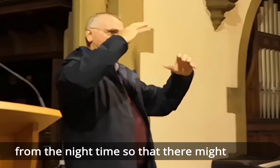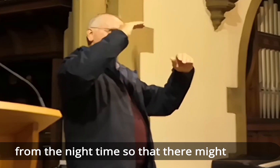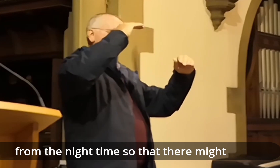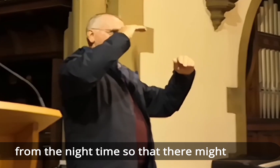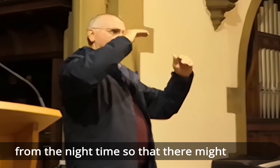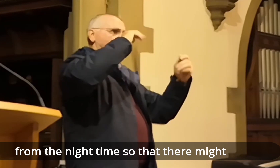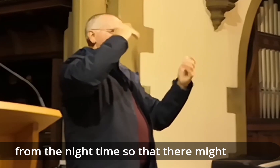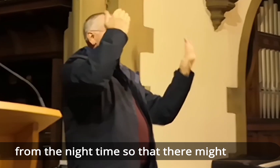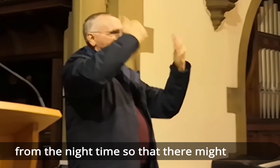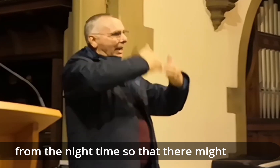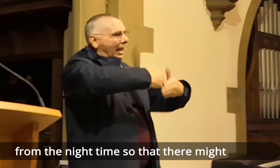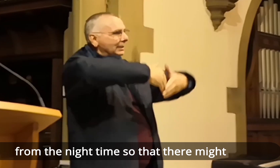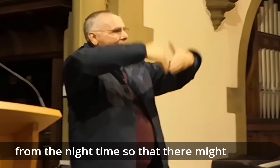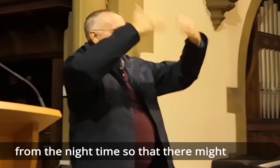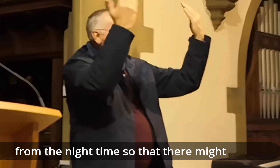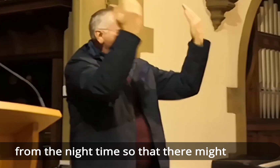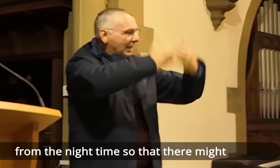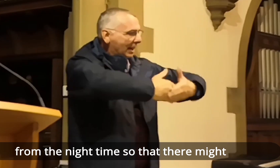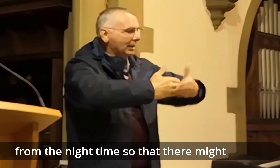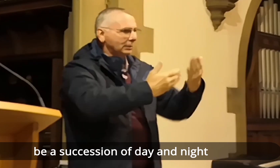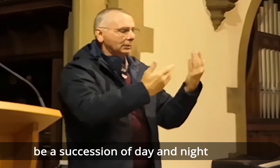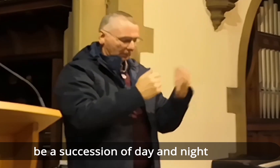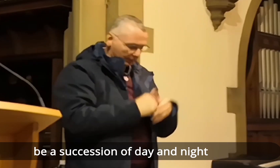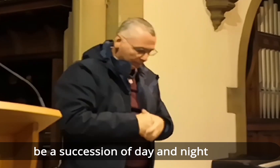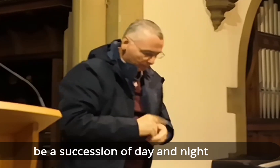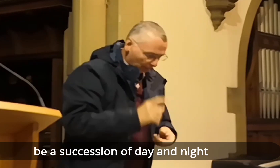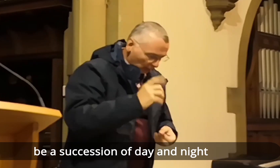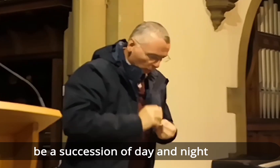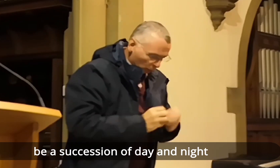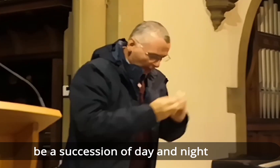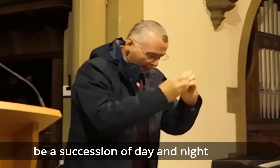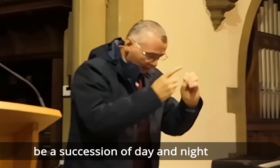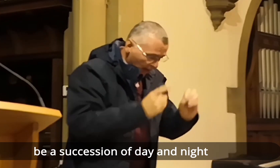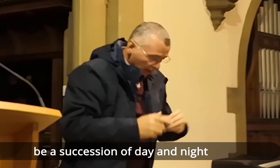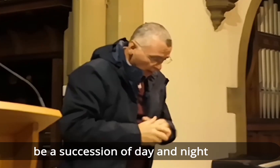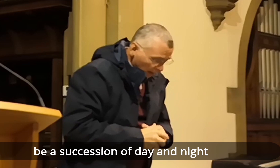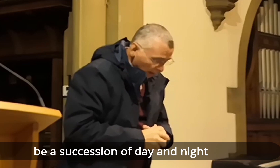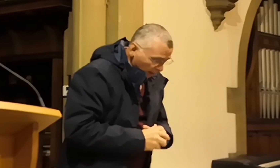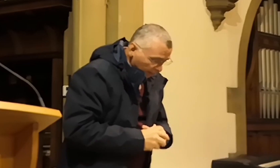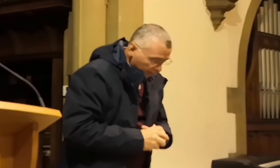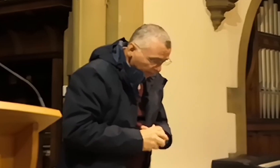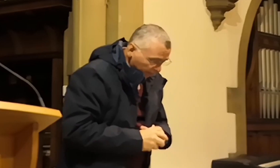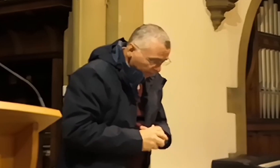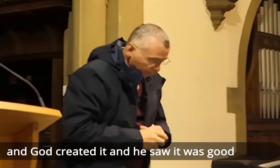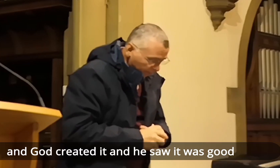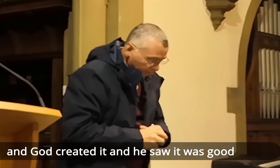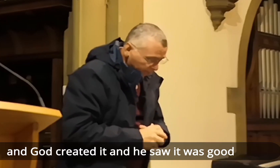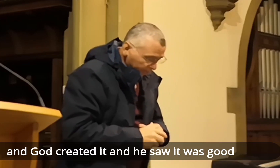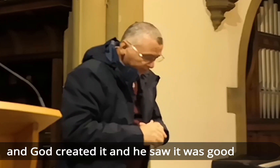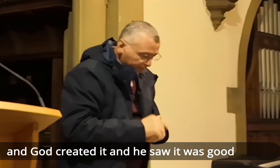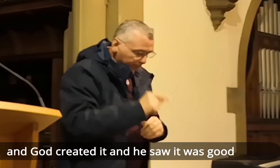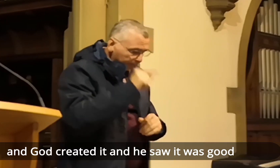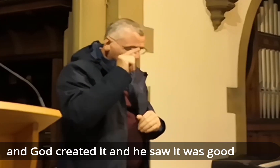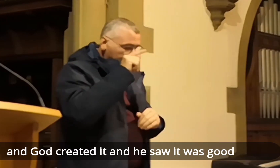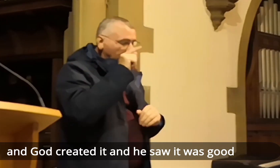nighttime, so that there might be a succession of day and night. And God created